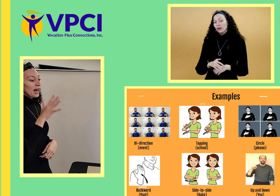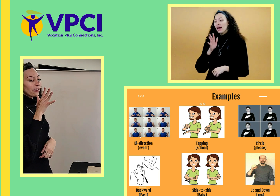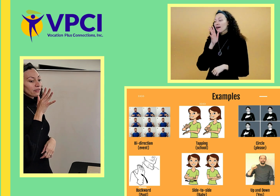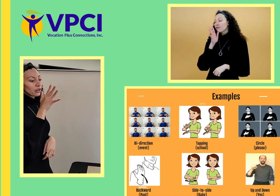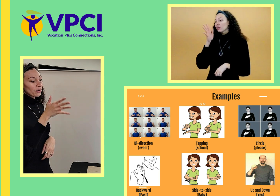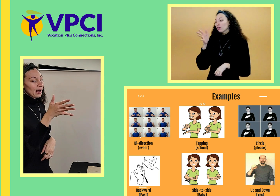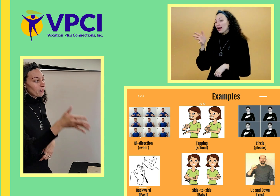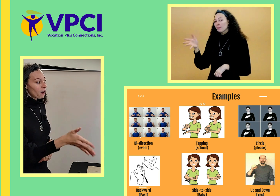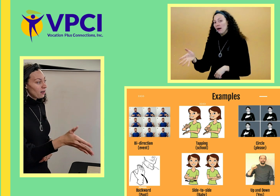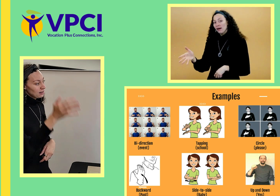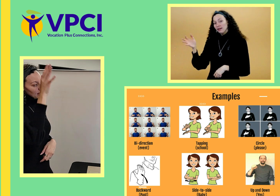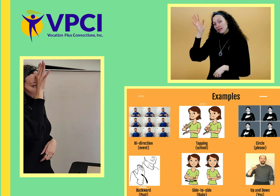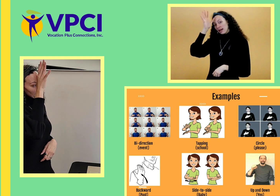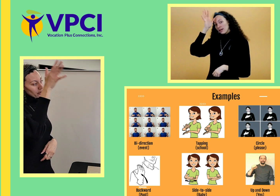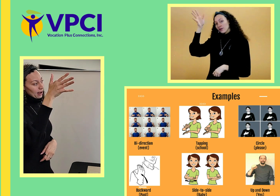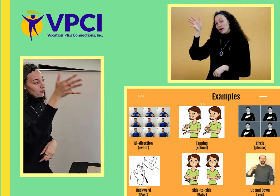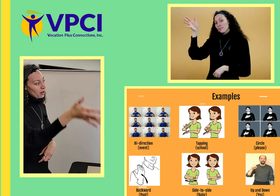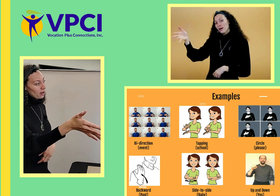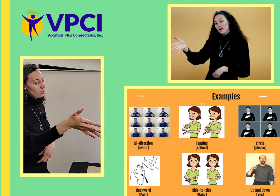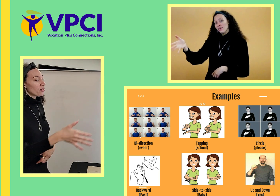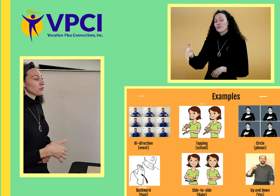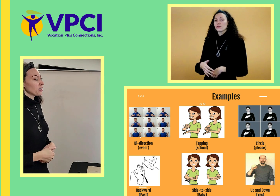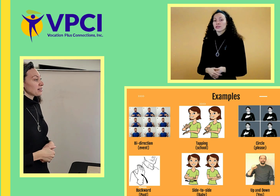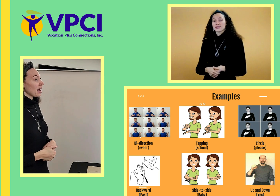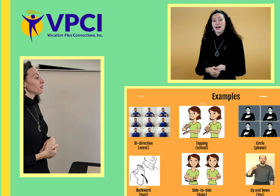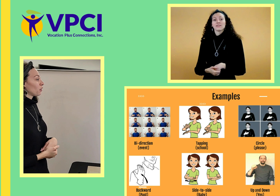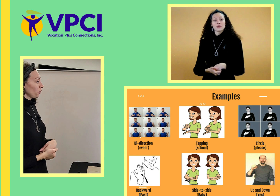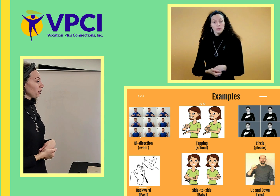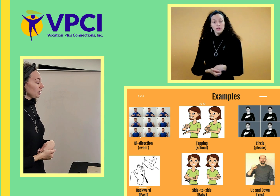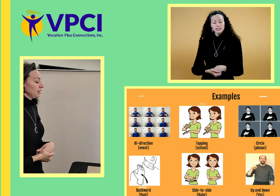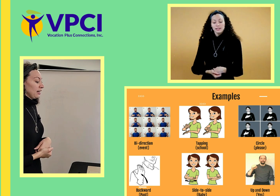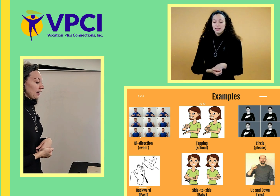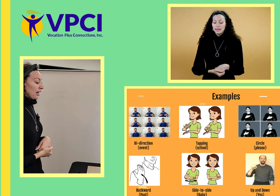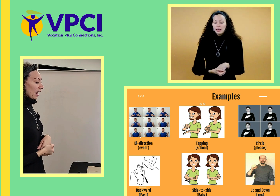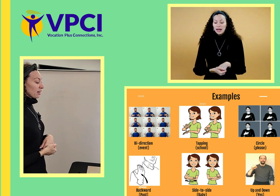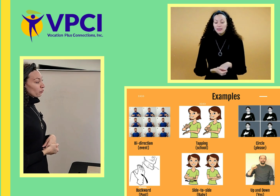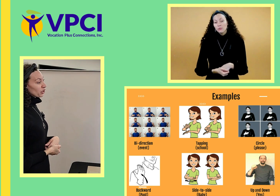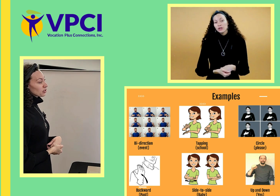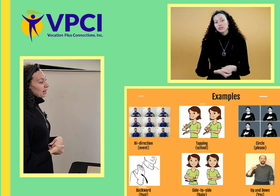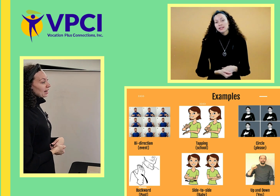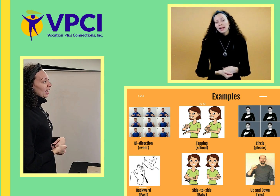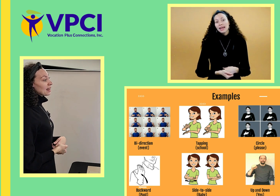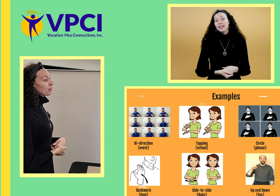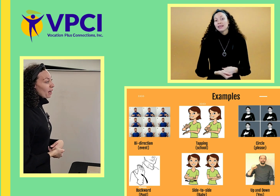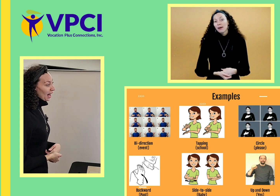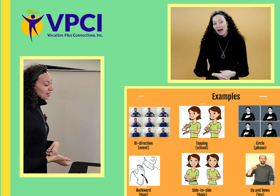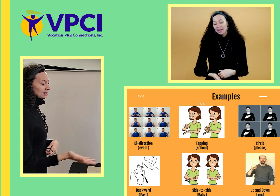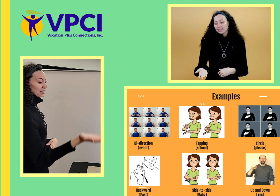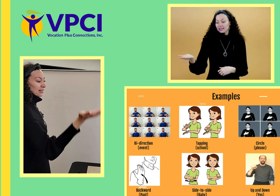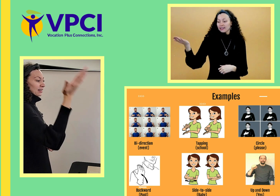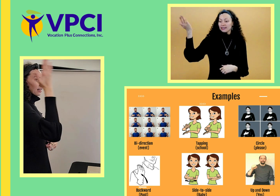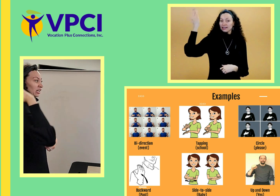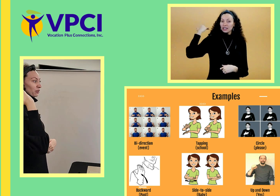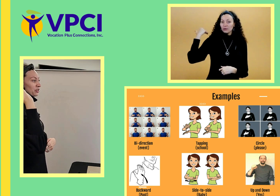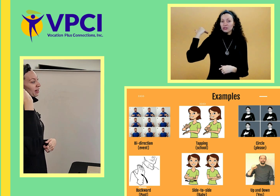And then we have grandma and grandpa. Those are signed forward. And then when you're signing in the